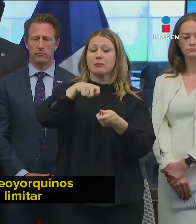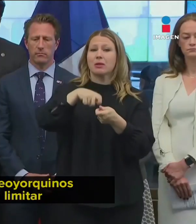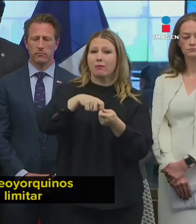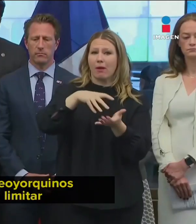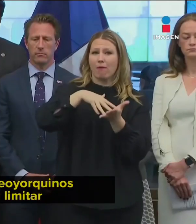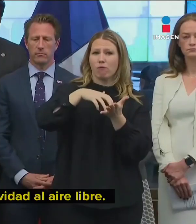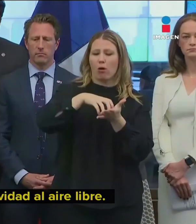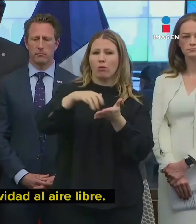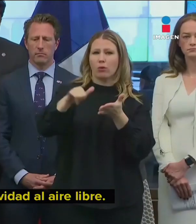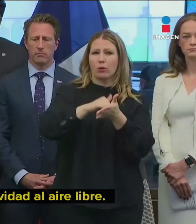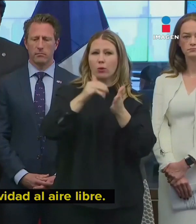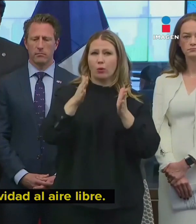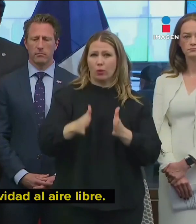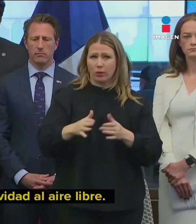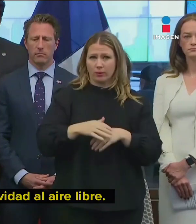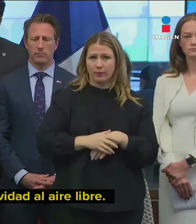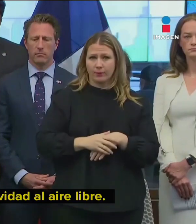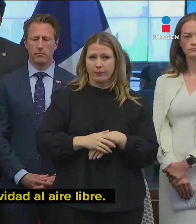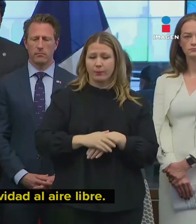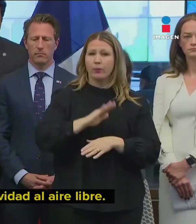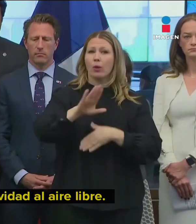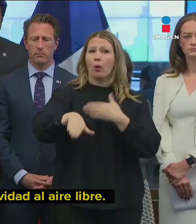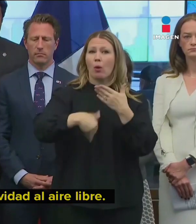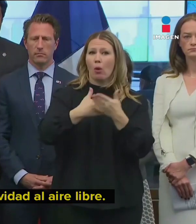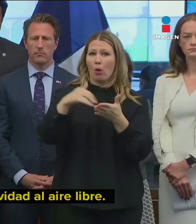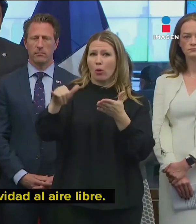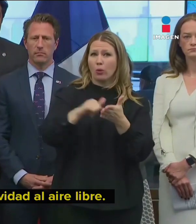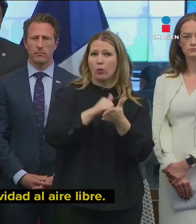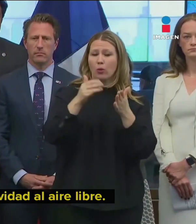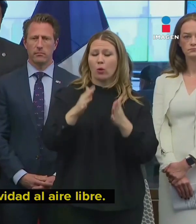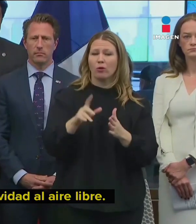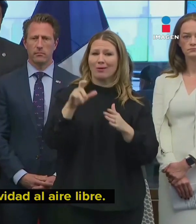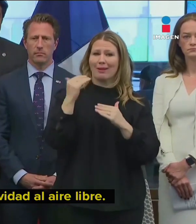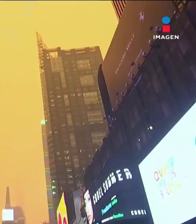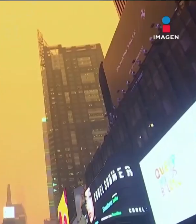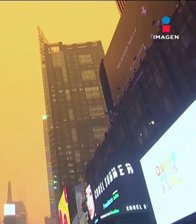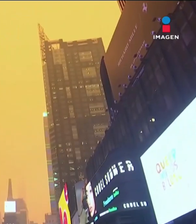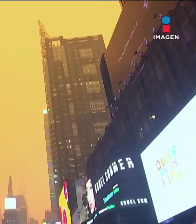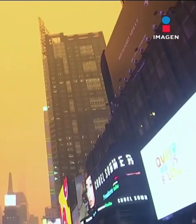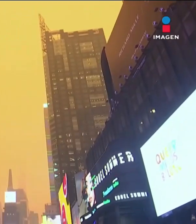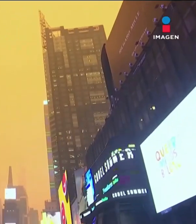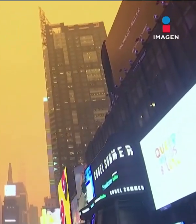Should limit outdoor activity to the greatest extent possible.